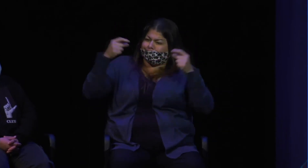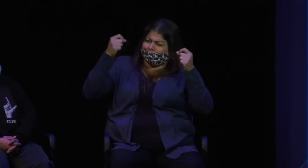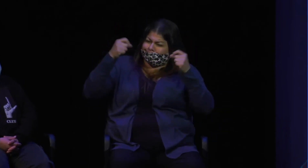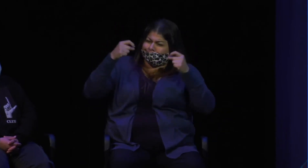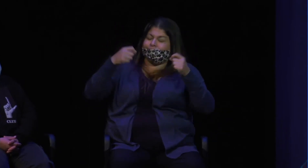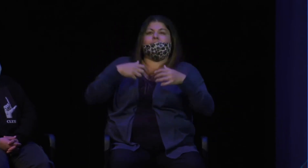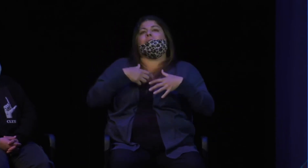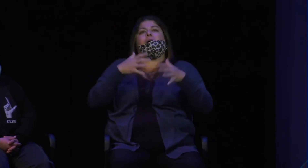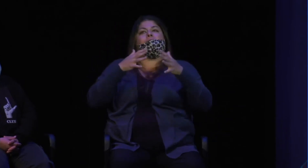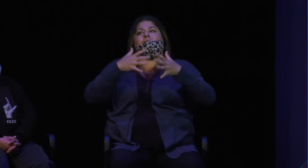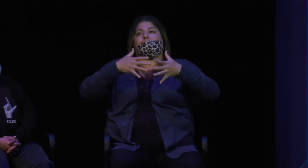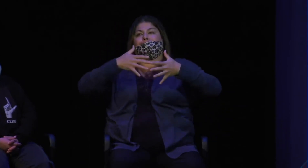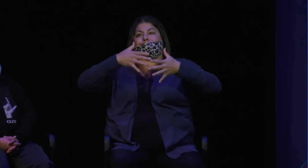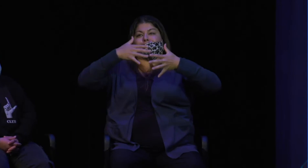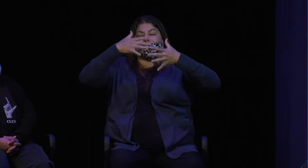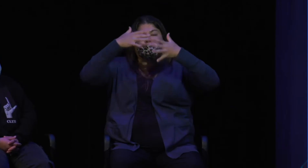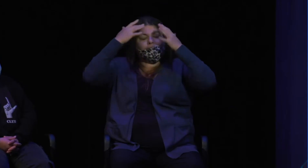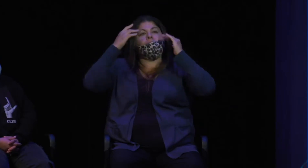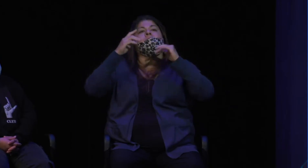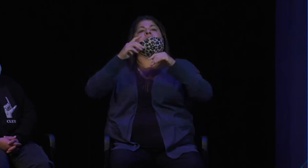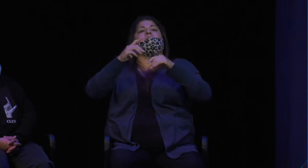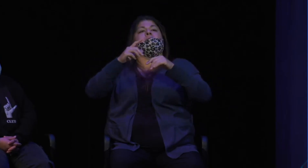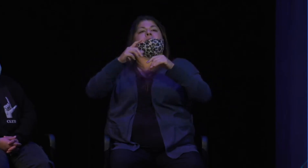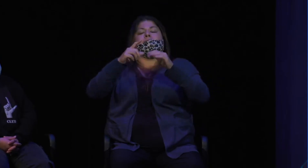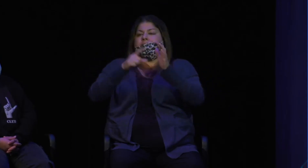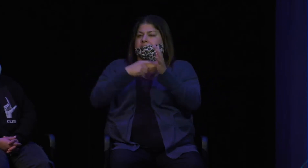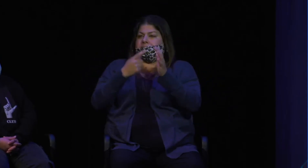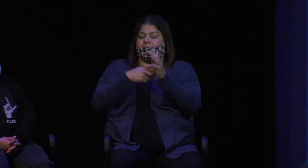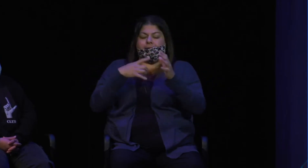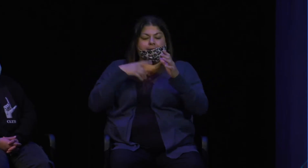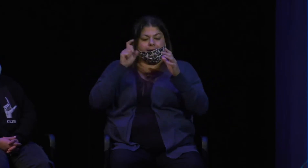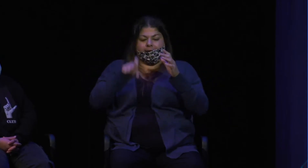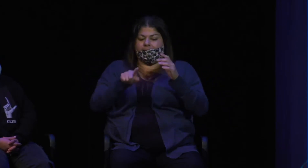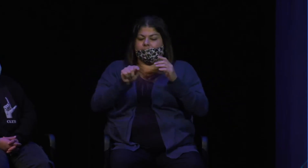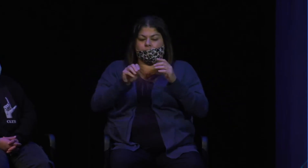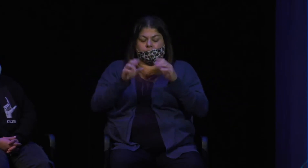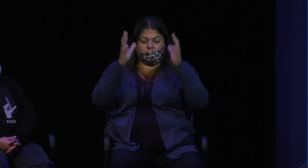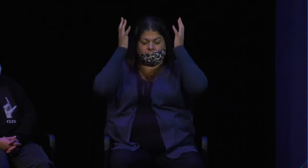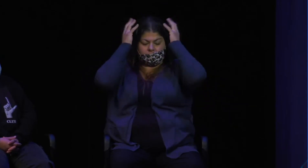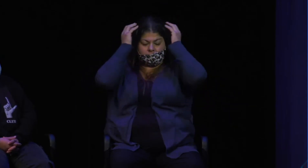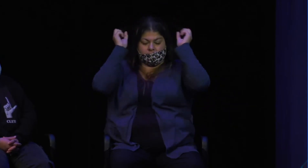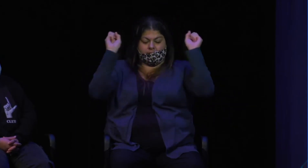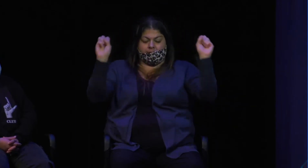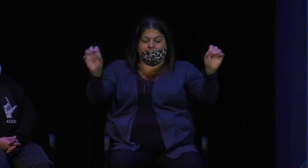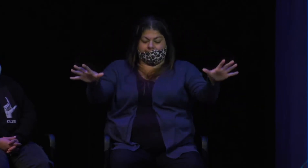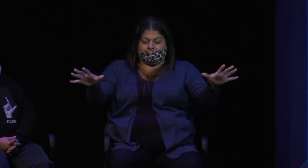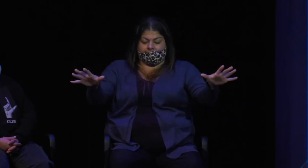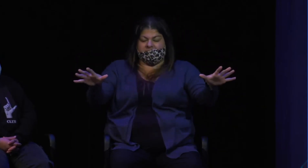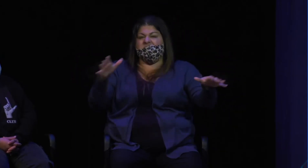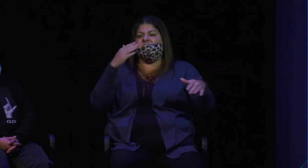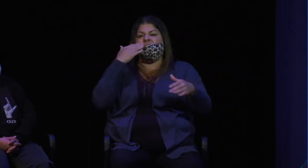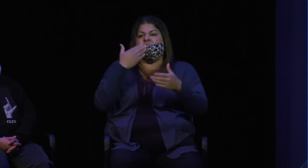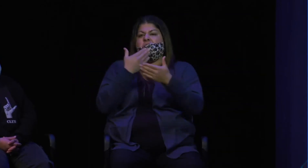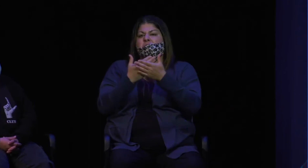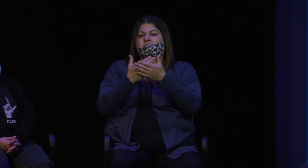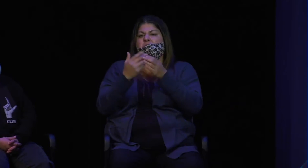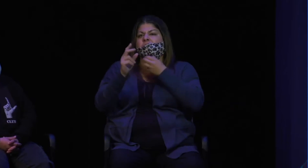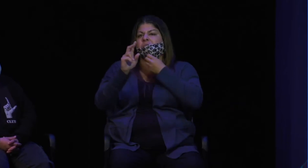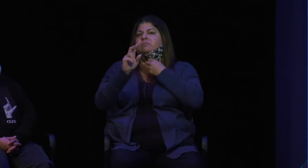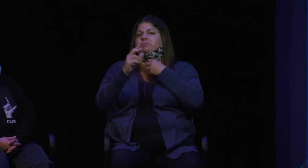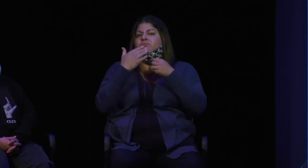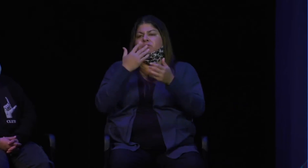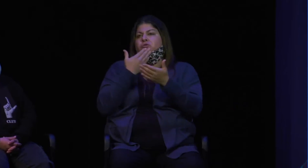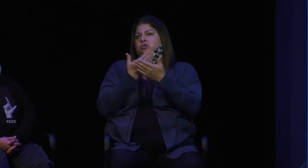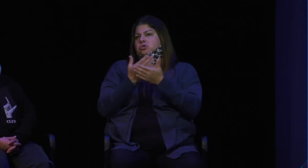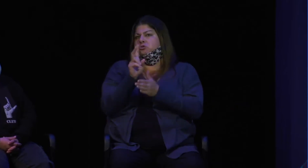was processing that stimulation constantly, which is overwhelming. And at some point I realized I